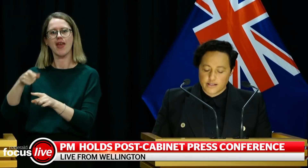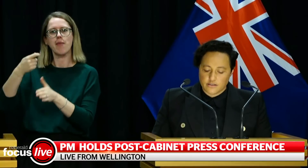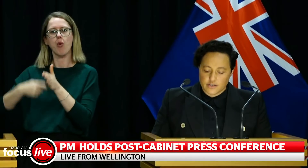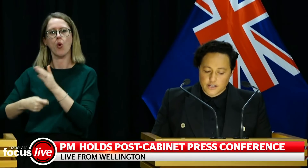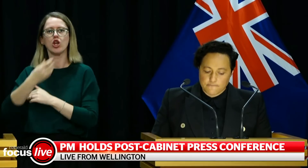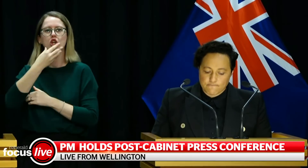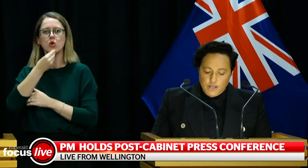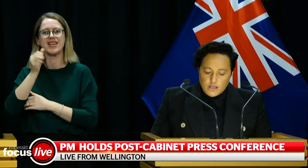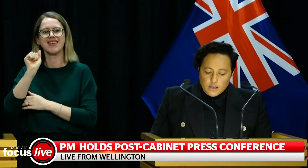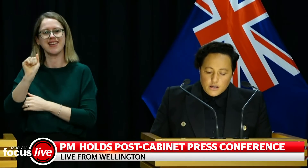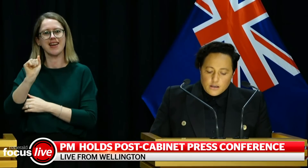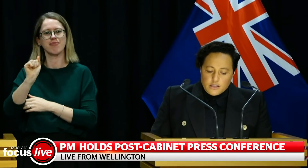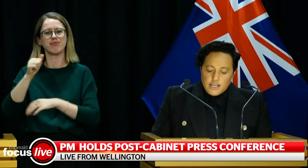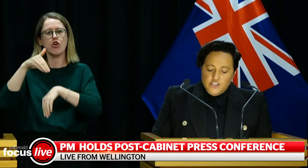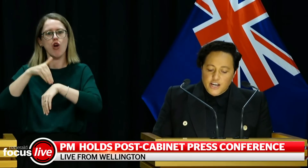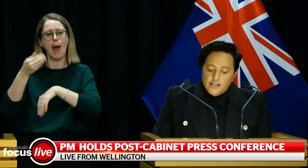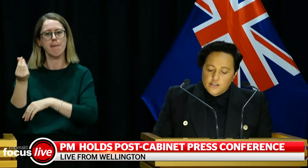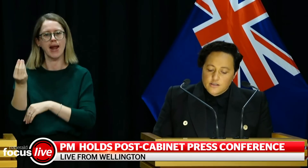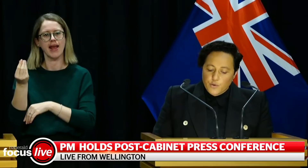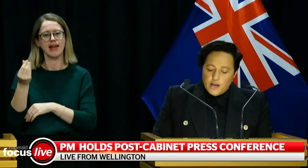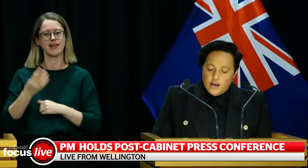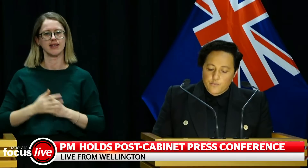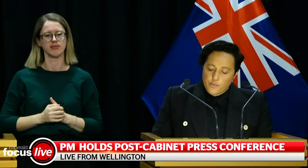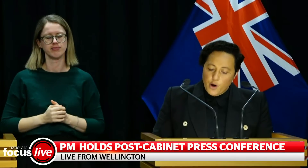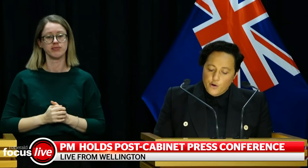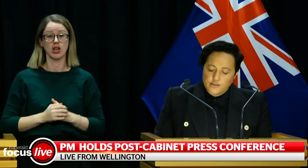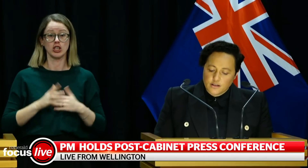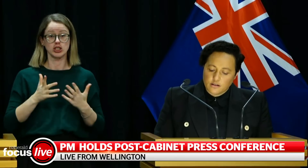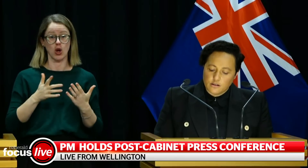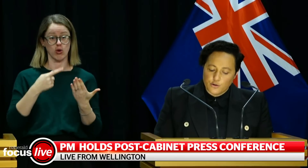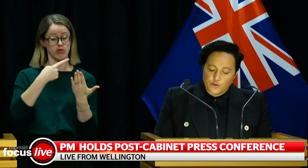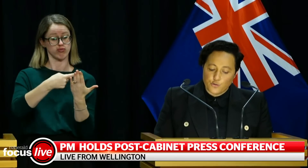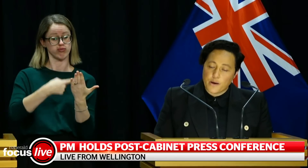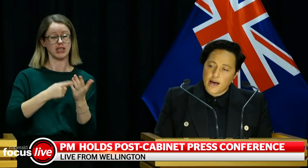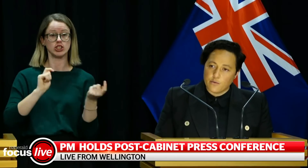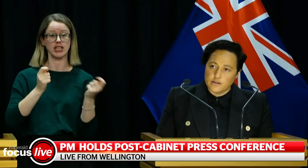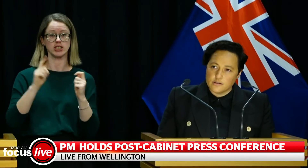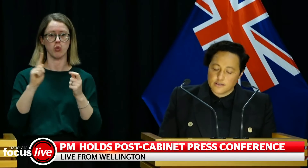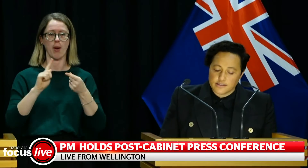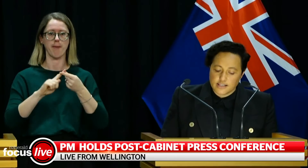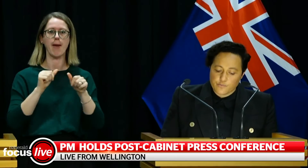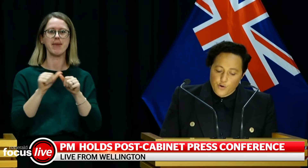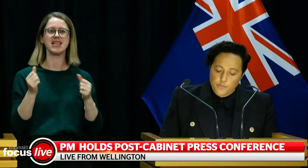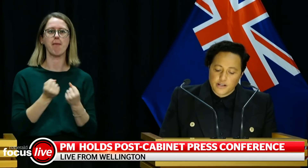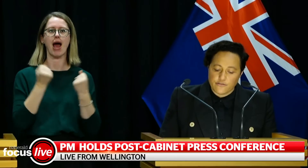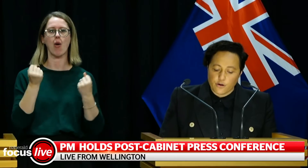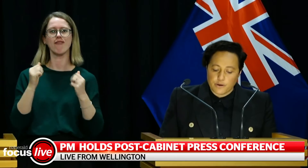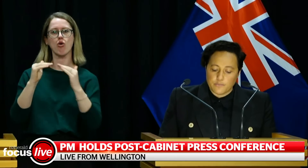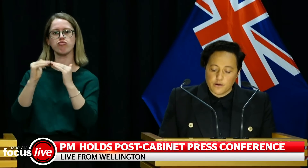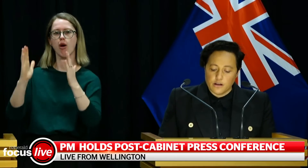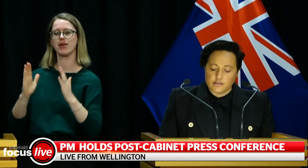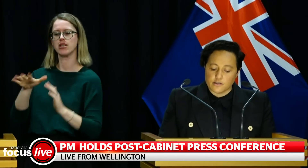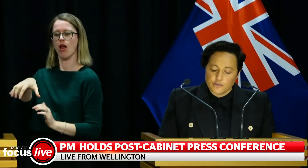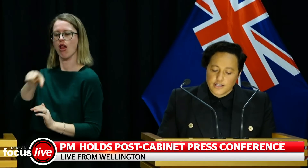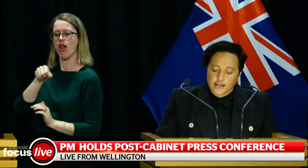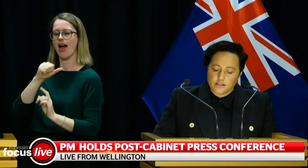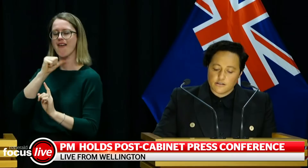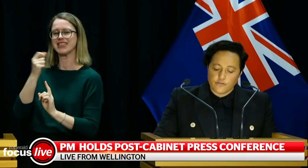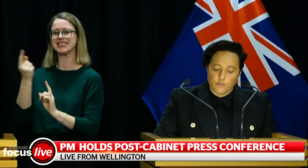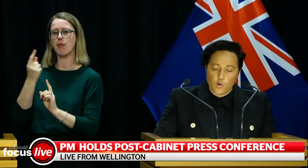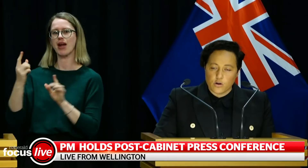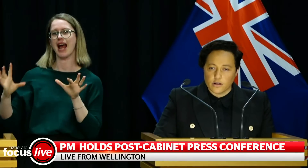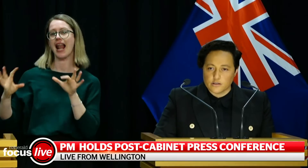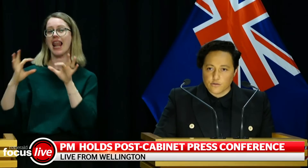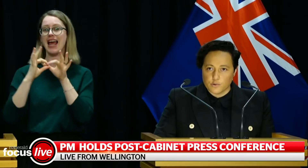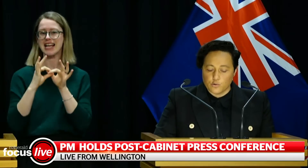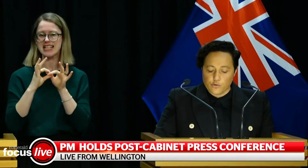criminal activity. The key changes we are proposing include new powers to seize property from people associated